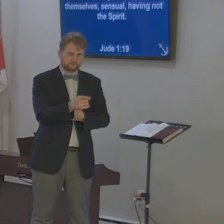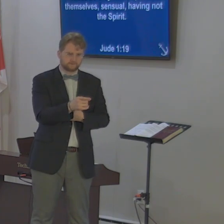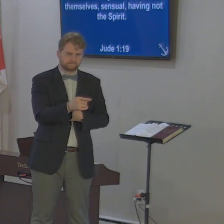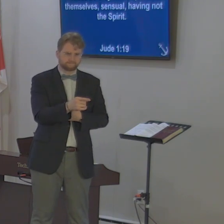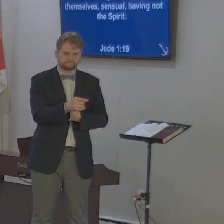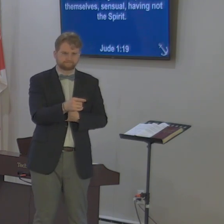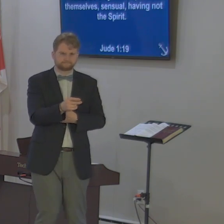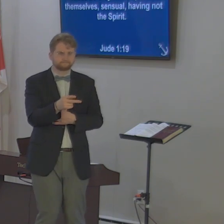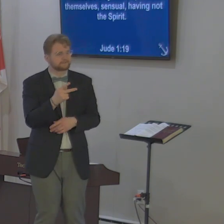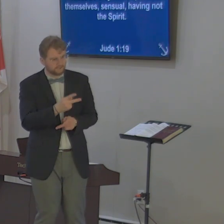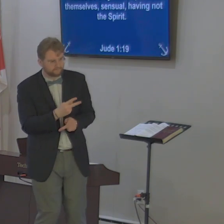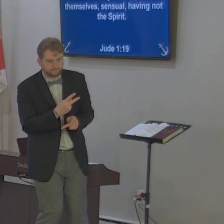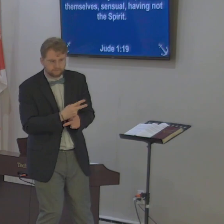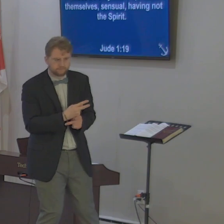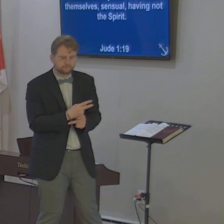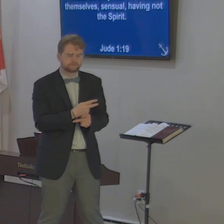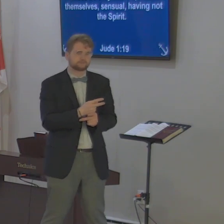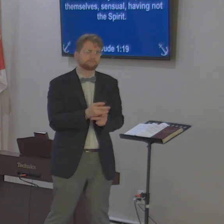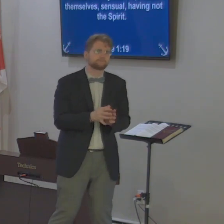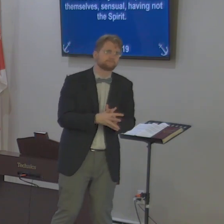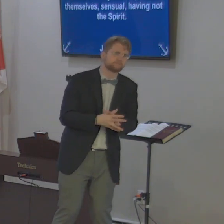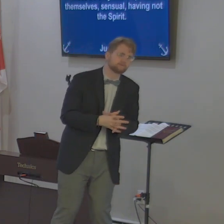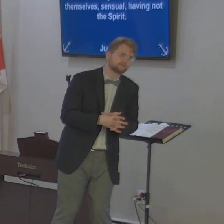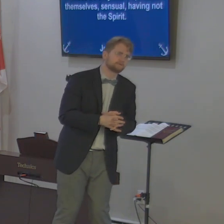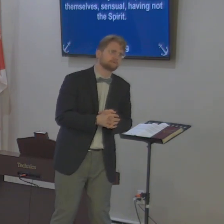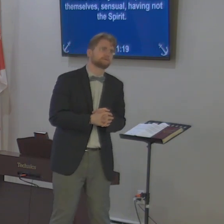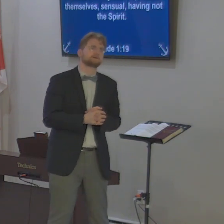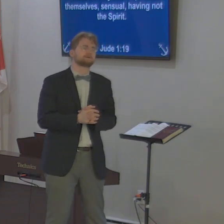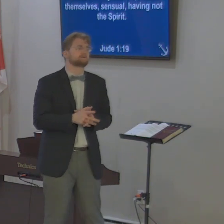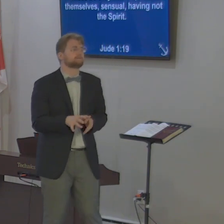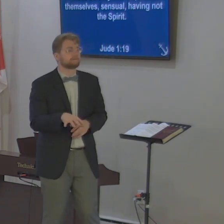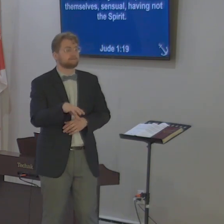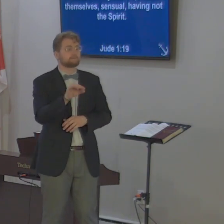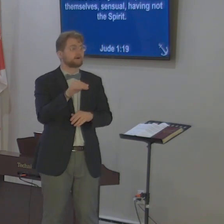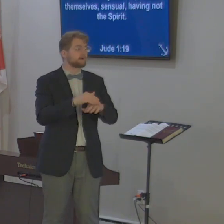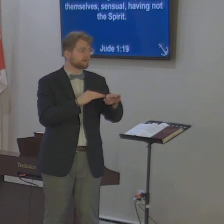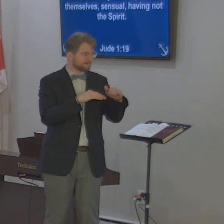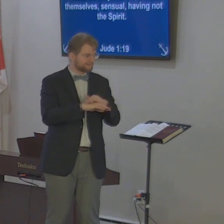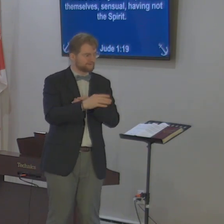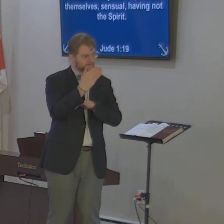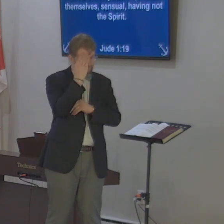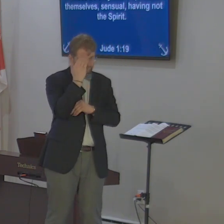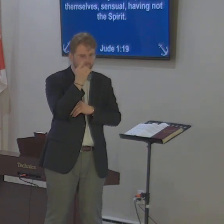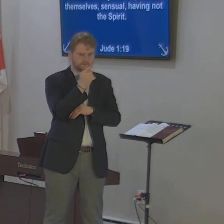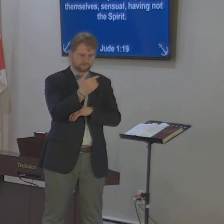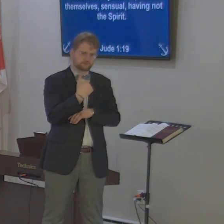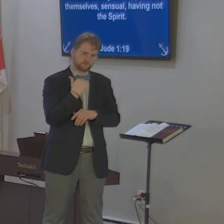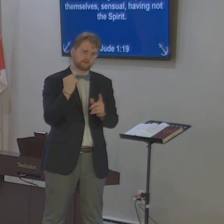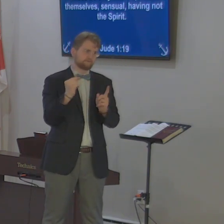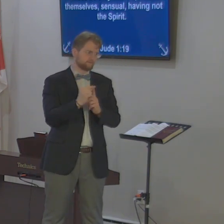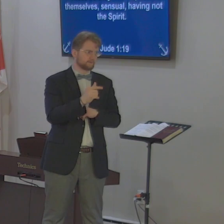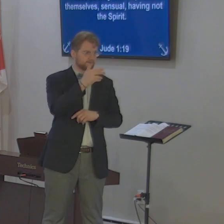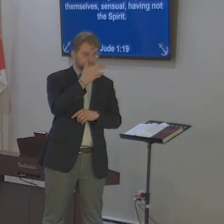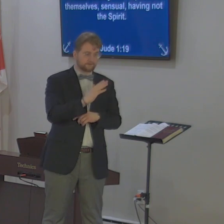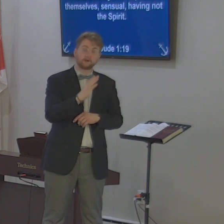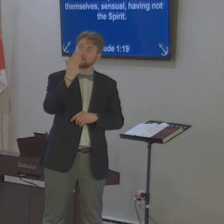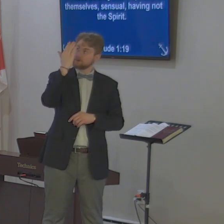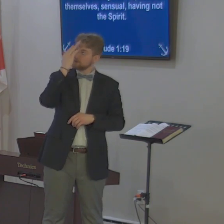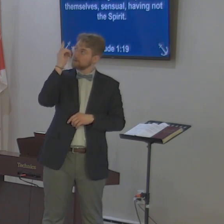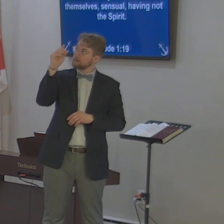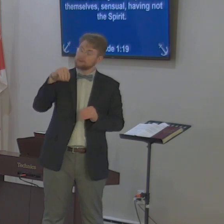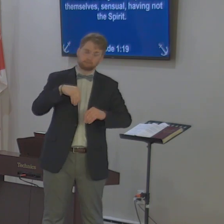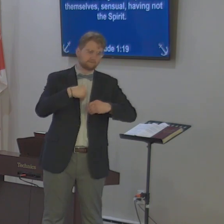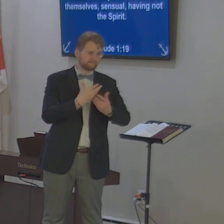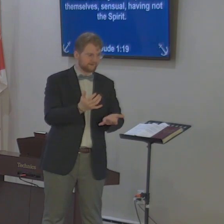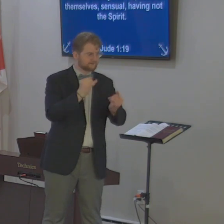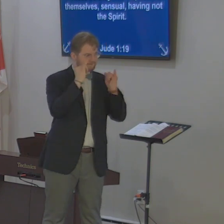Be careful, but find comfort knowing that you have the Word of God. Find comfort knowing that He provides instruction. Find